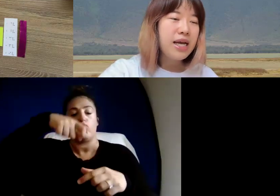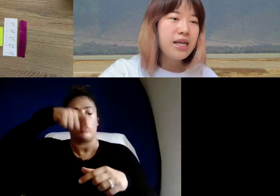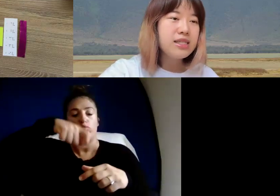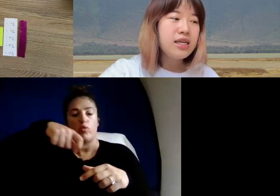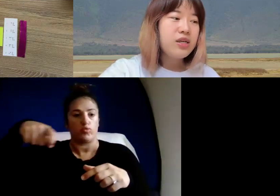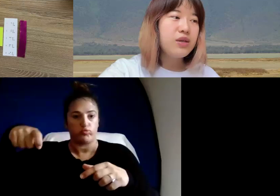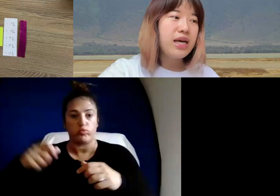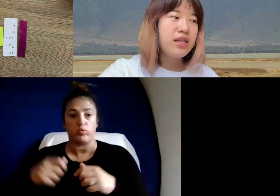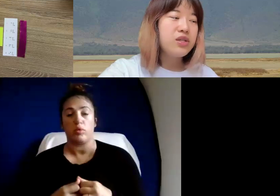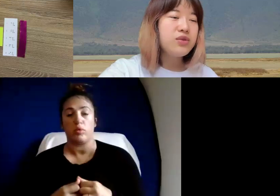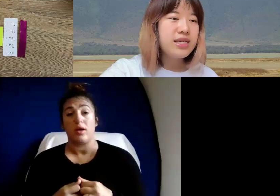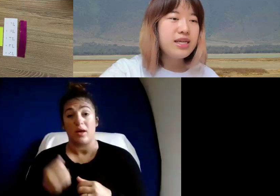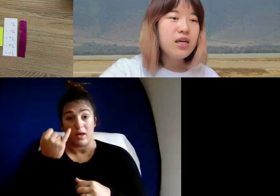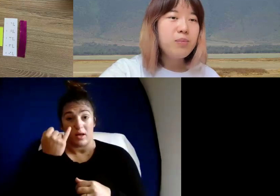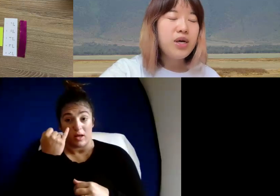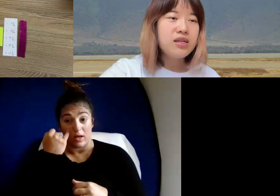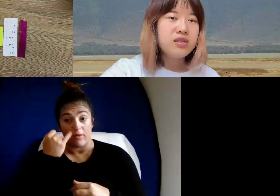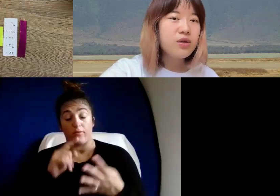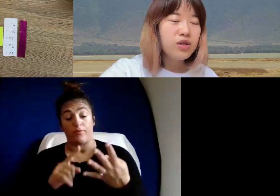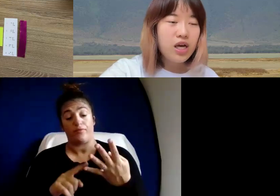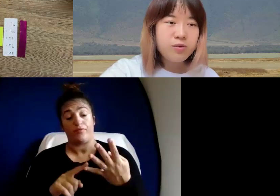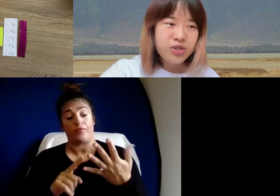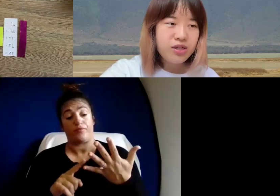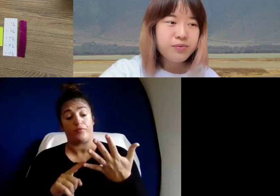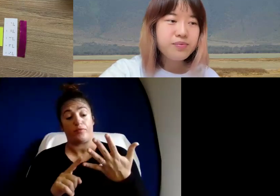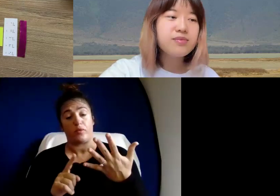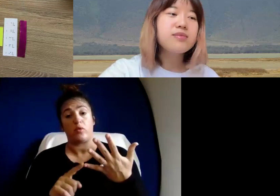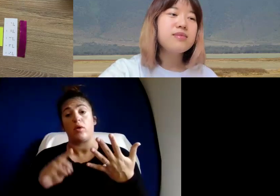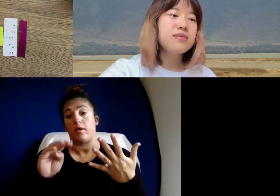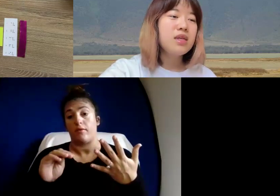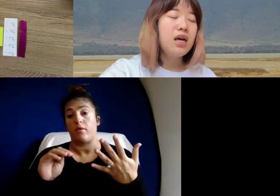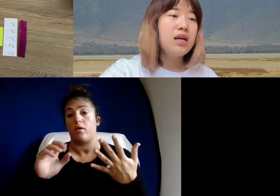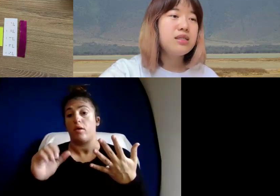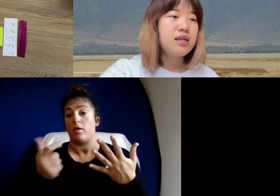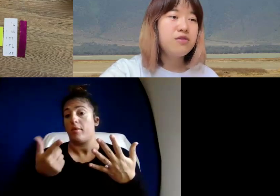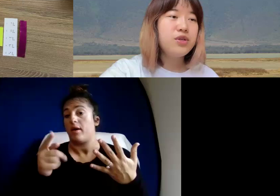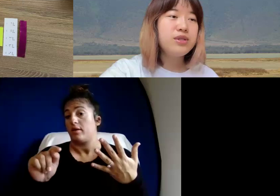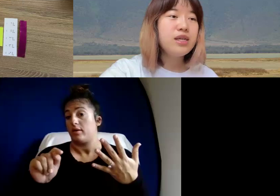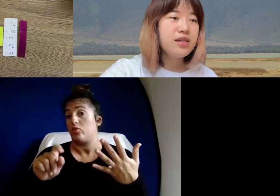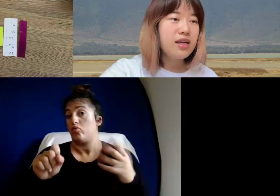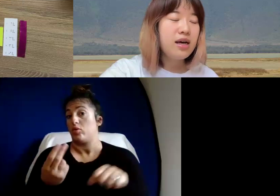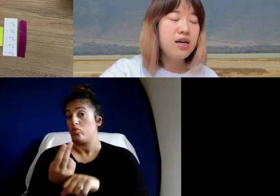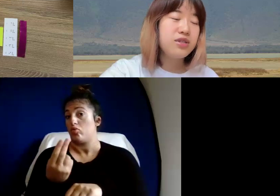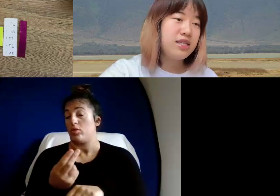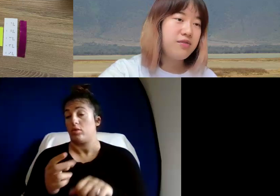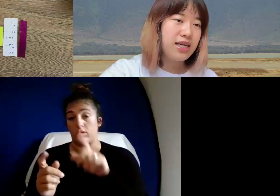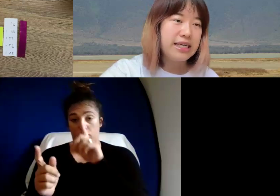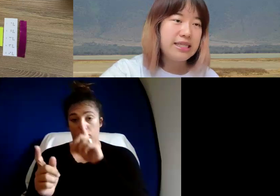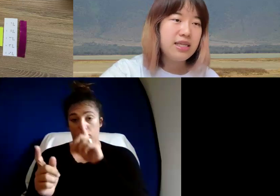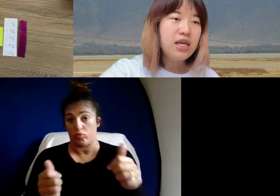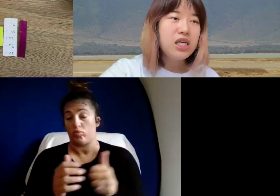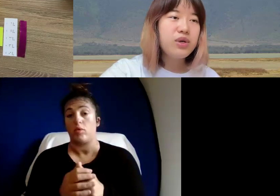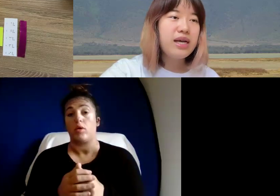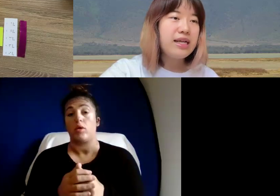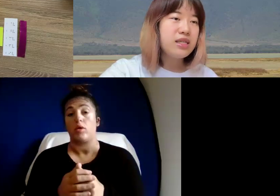have a magnet, you can use it, but it's totally optional. And if you did receive our